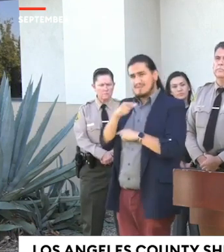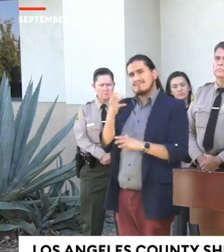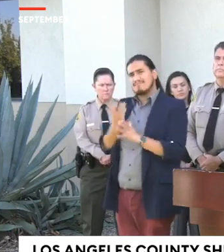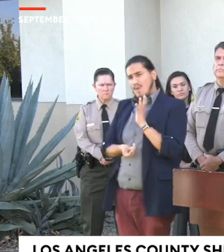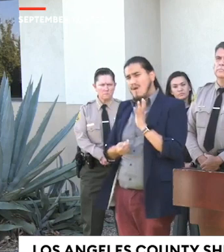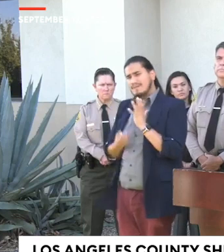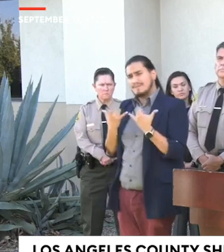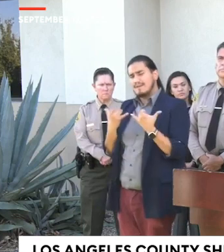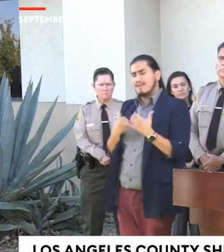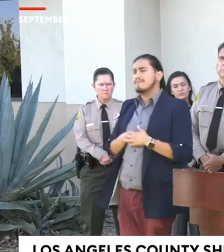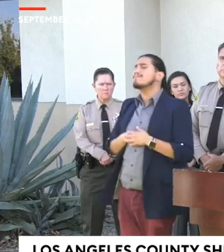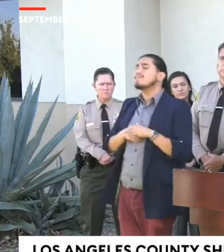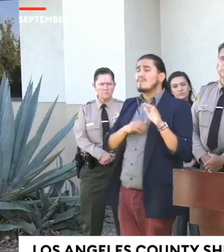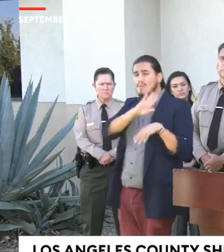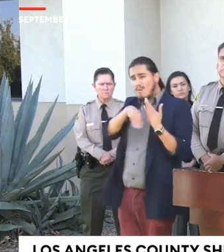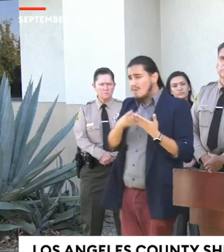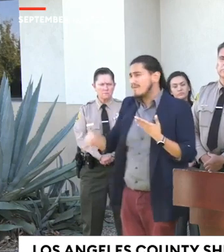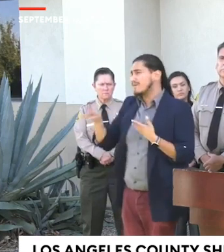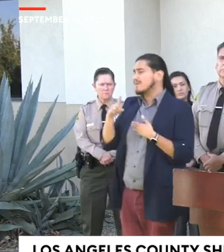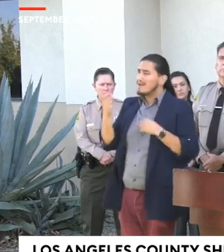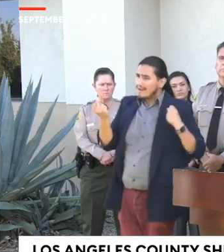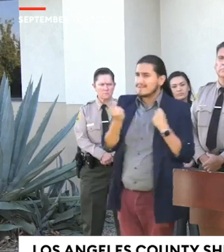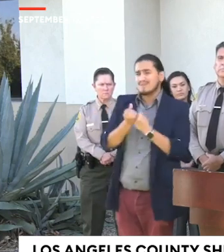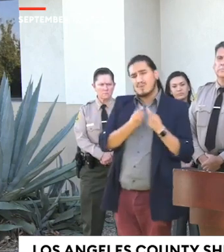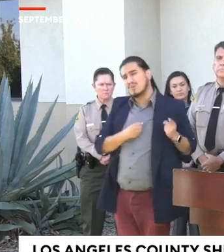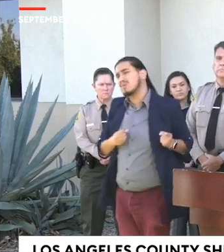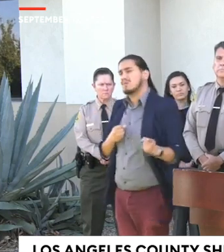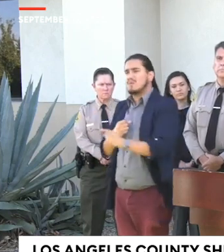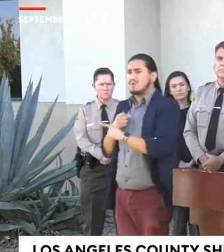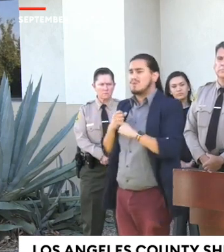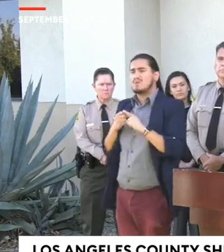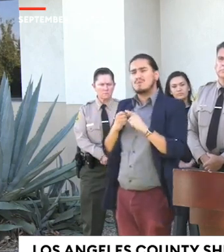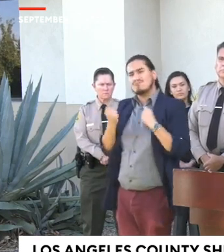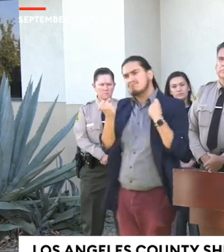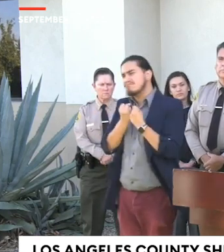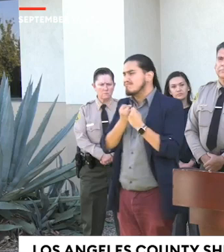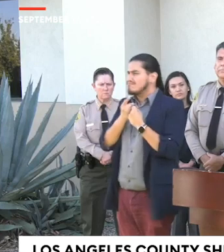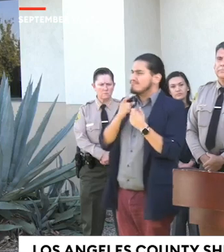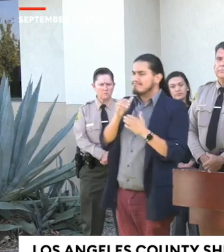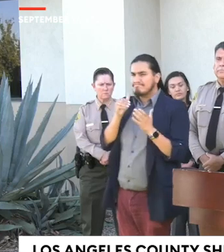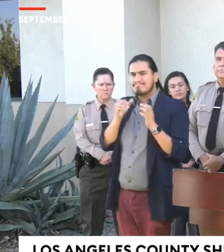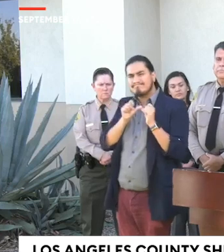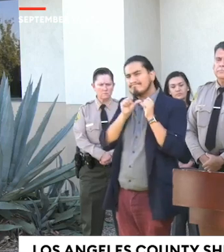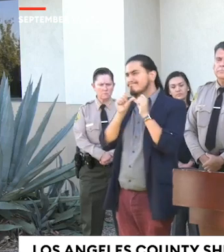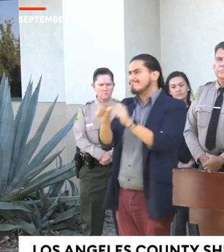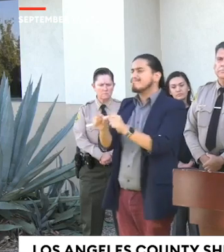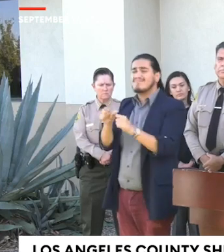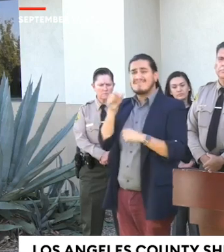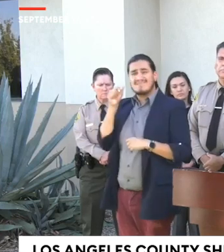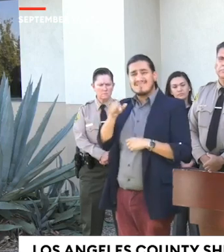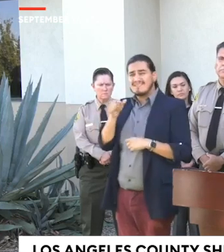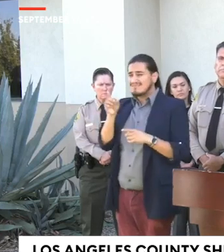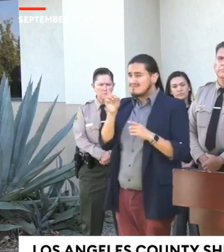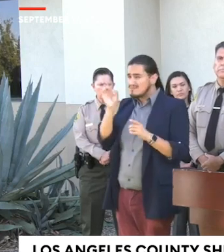loss. I want you to know I stand beside you, shoulder to shoulder. This heinous